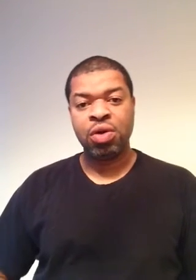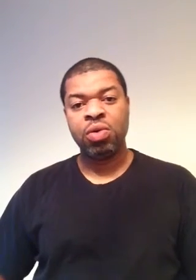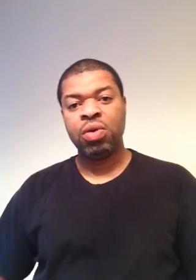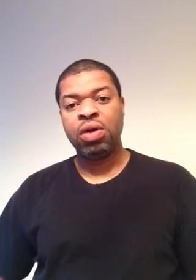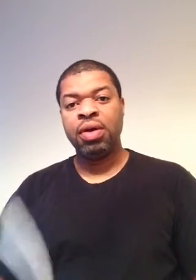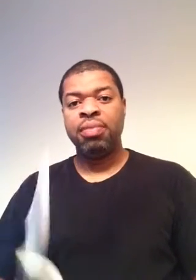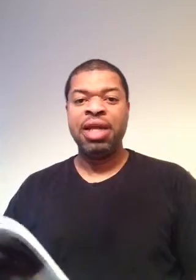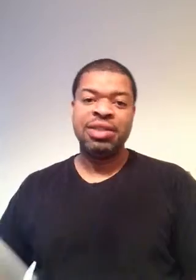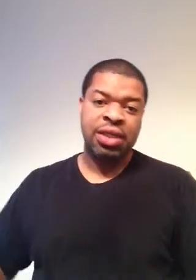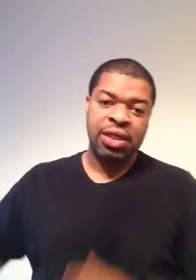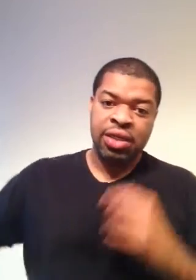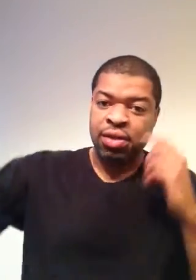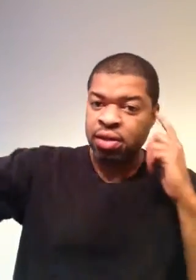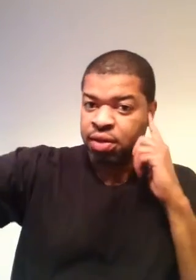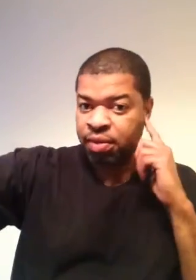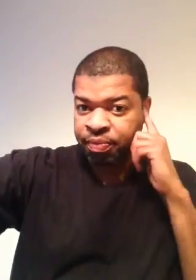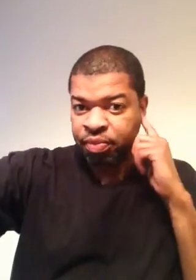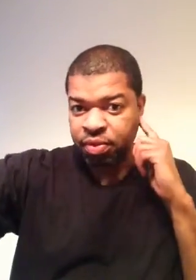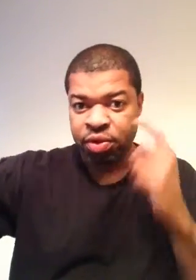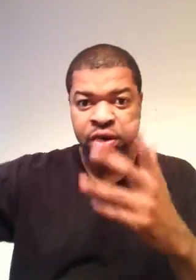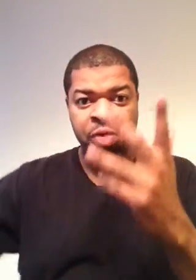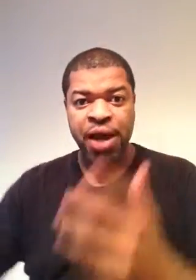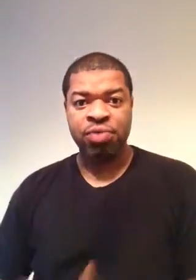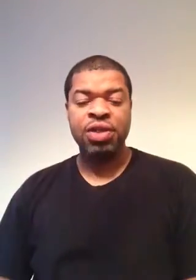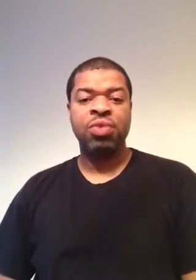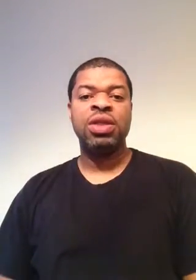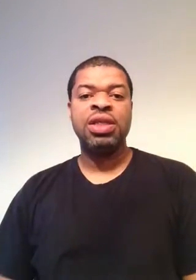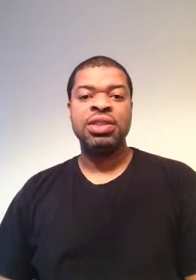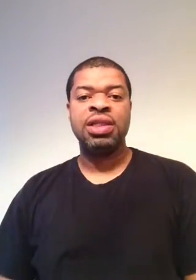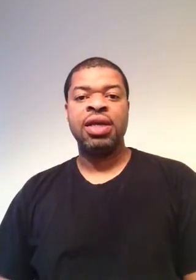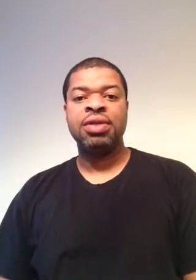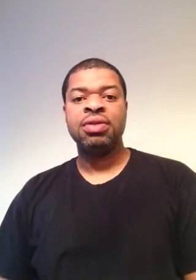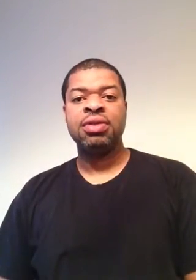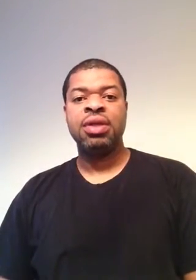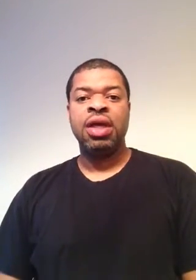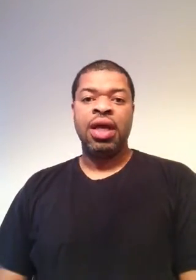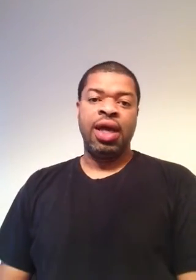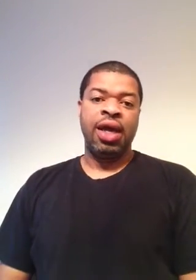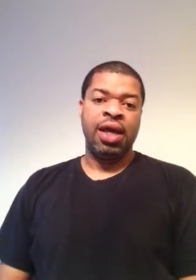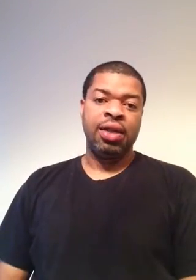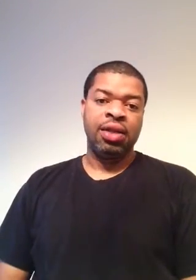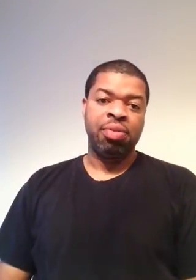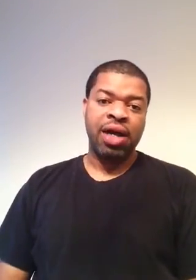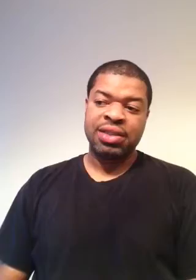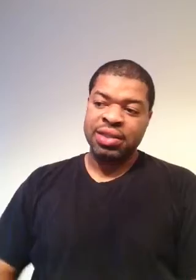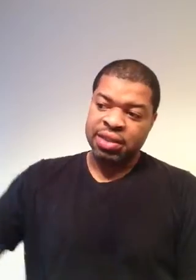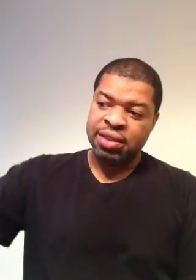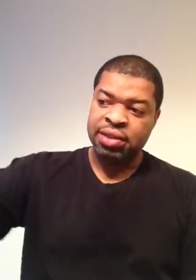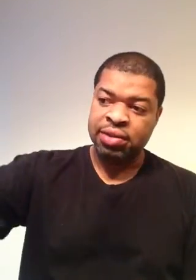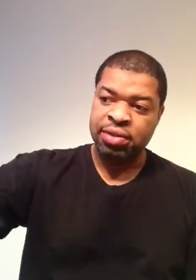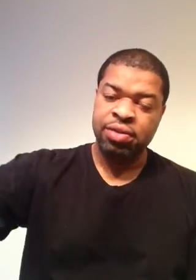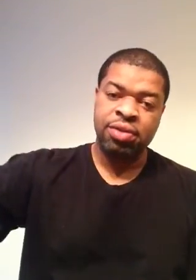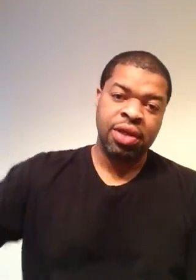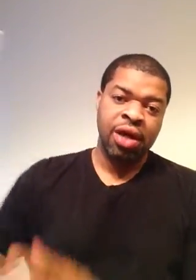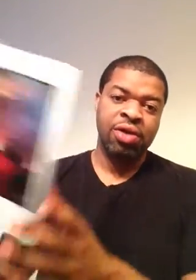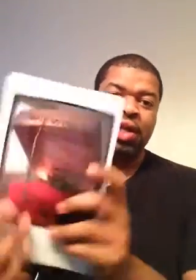So basically, you can go back and read the Willie Lynch letters, and the process is, oh yeah, it's